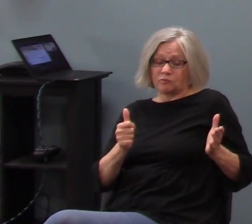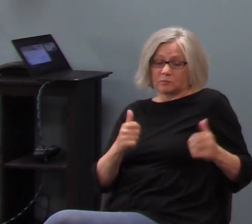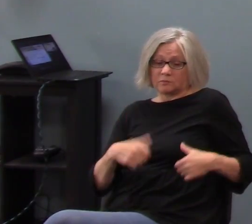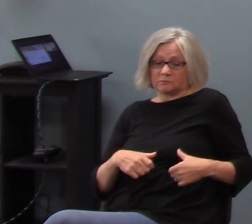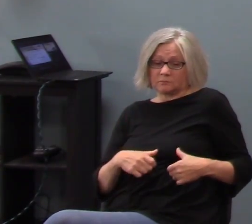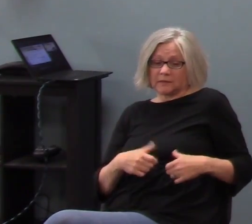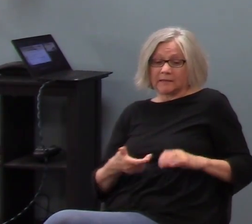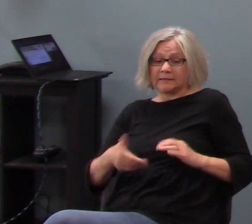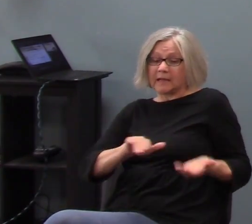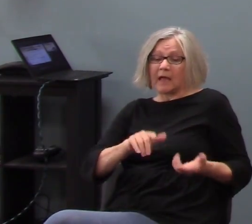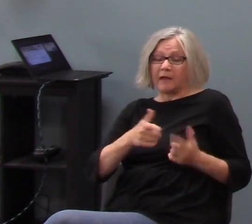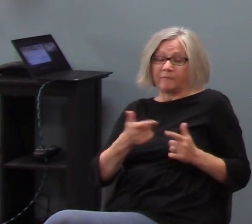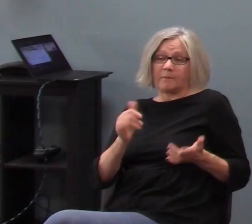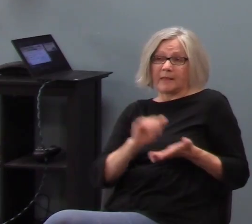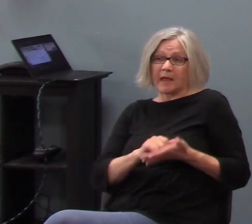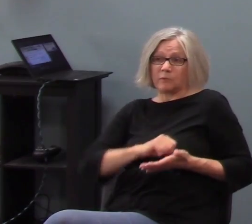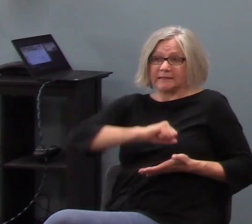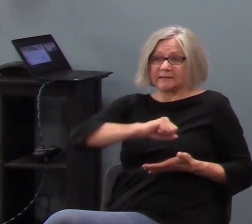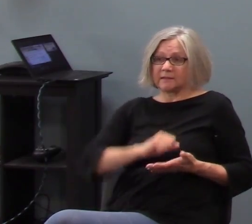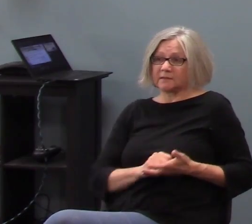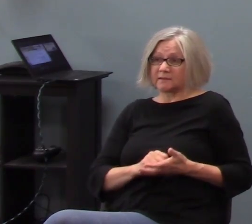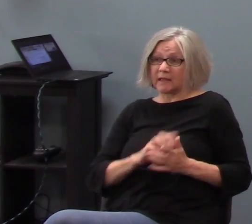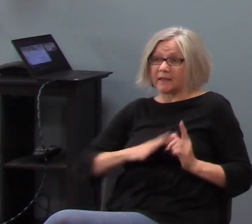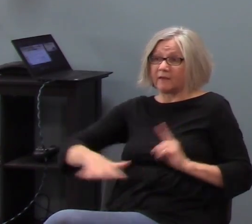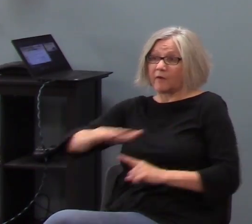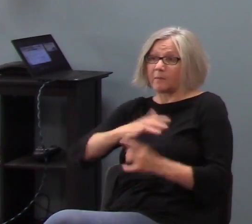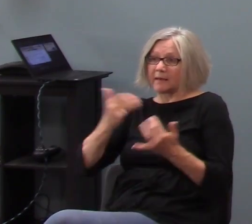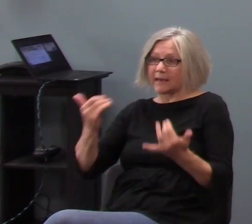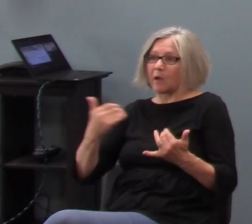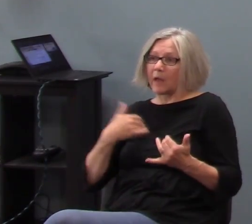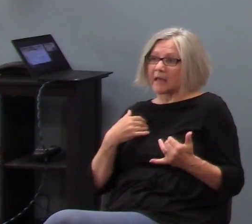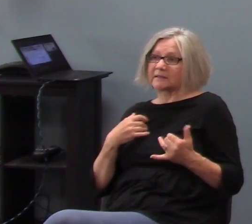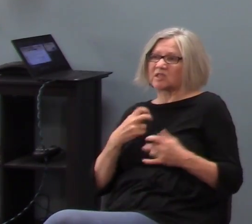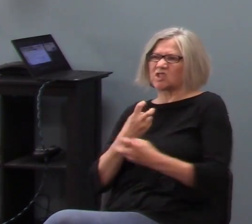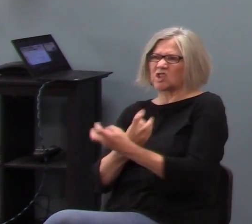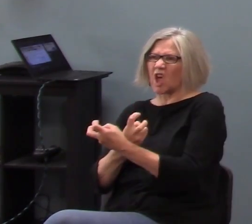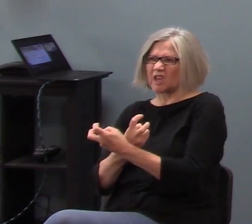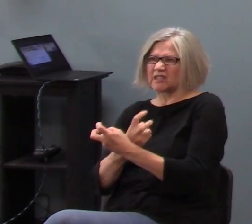like, okay, the environment is now filled with a toxic chemical.